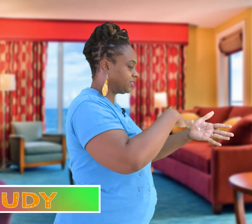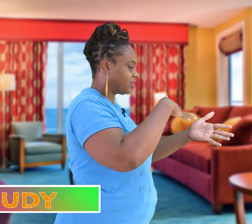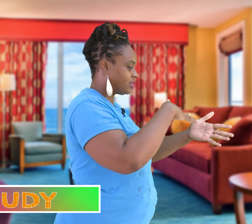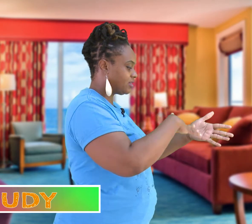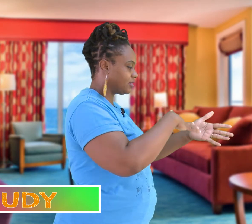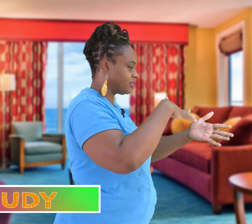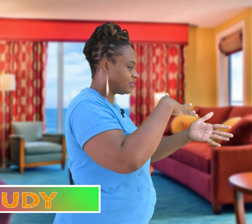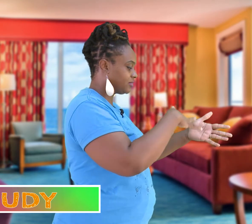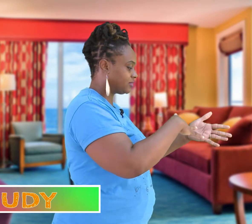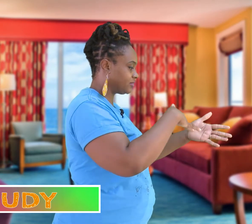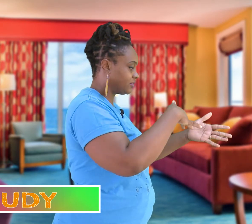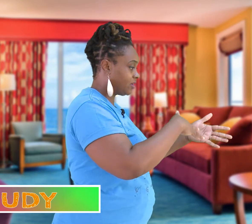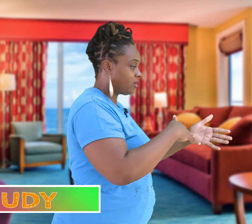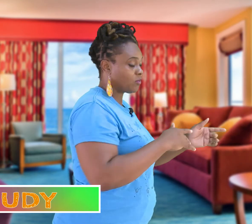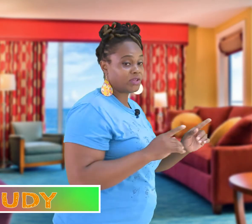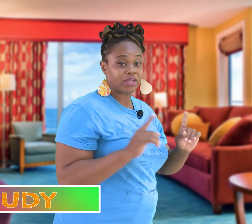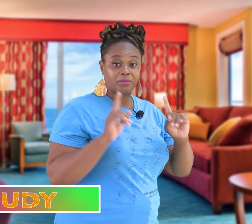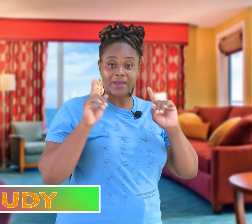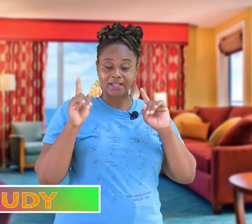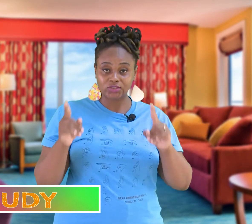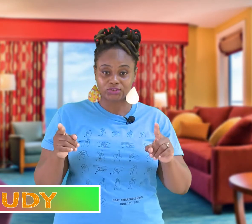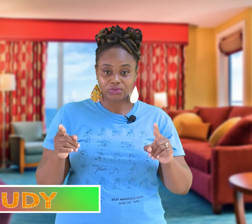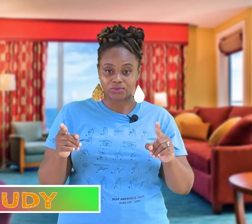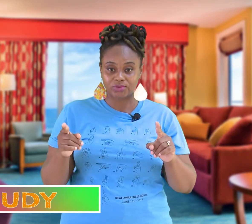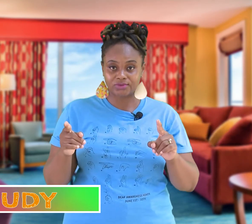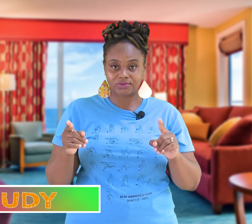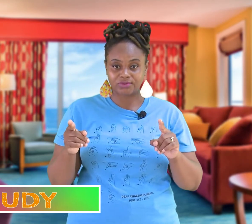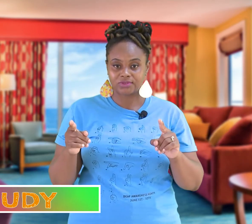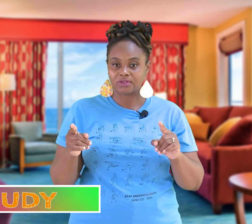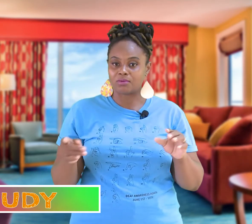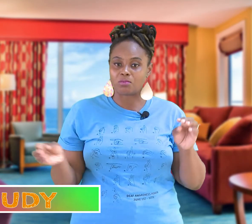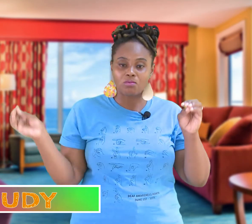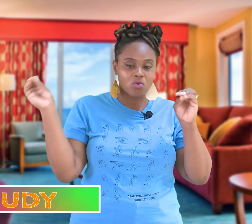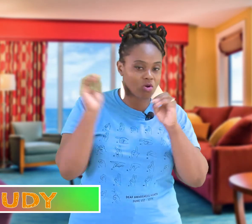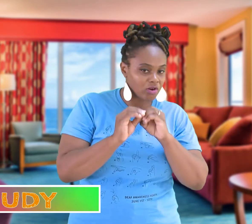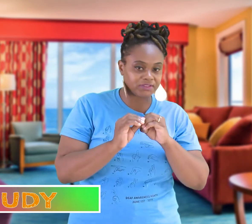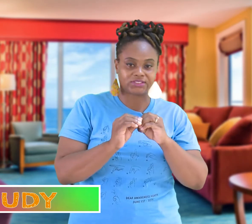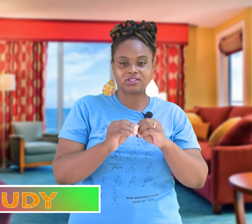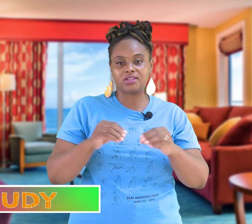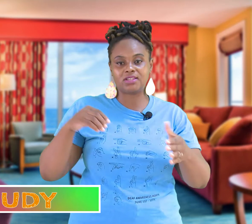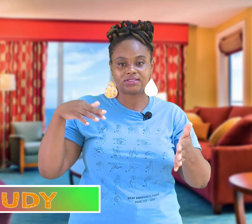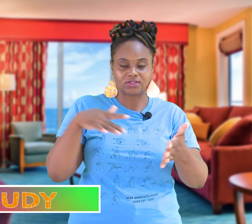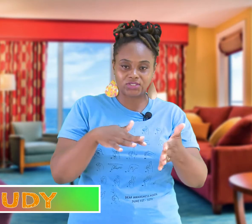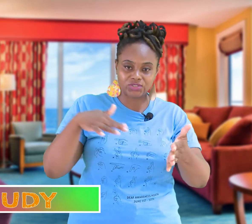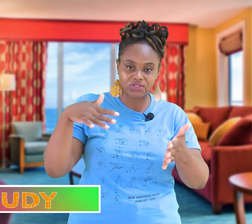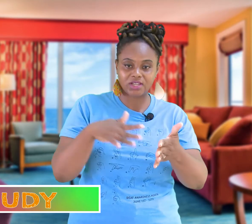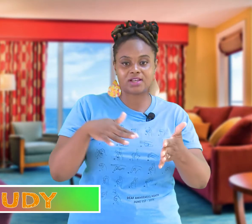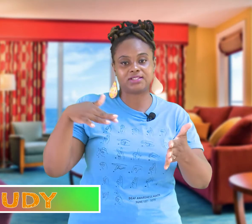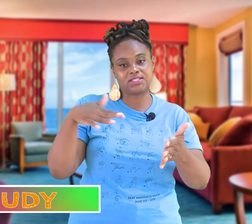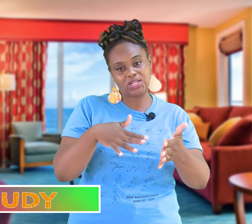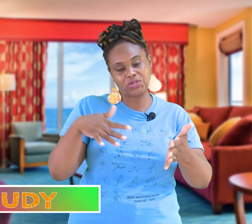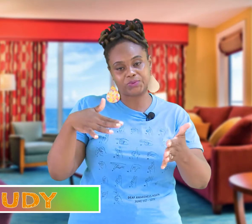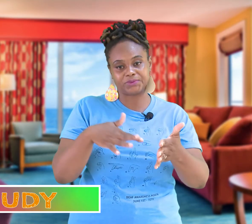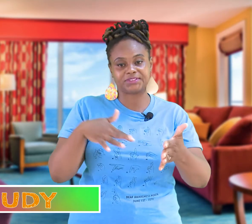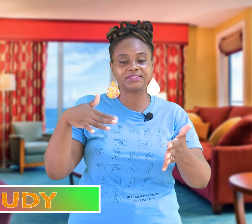Study. When you get back to school, more of the study is going to continue.